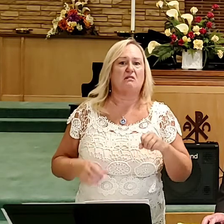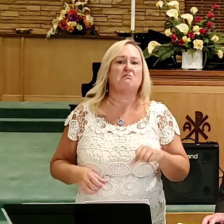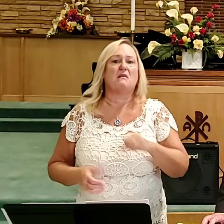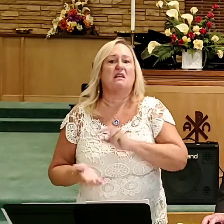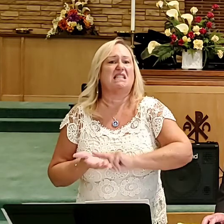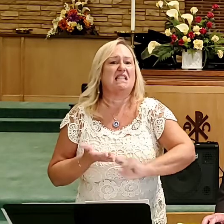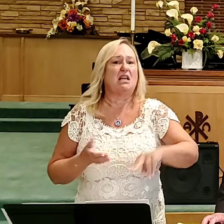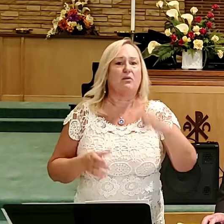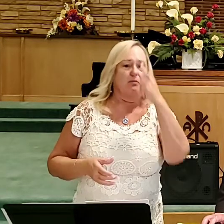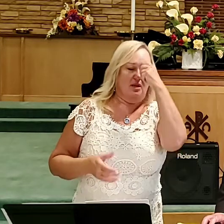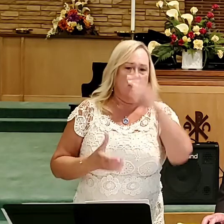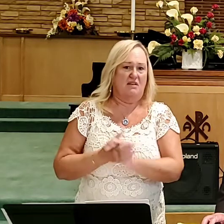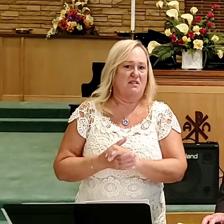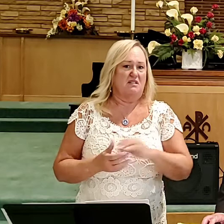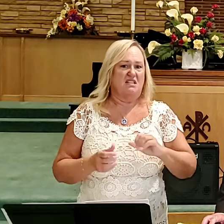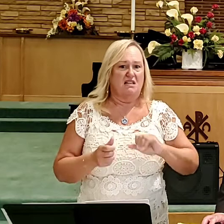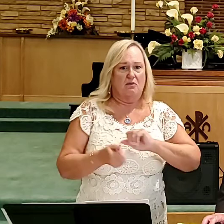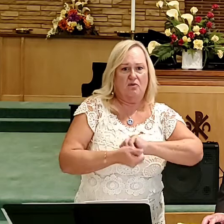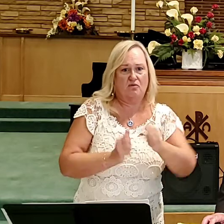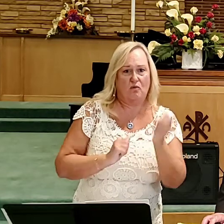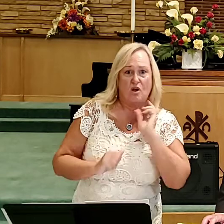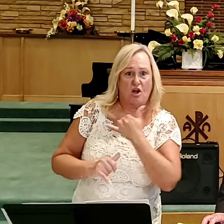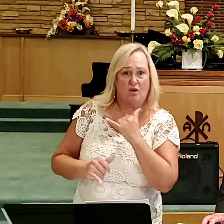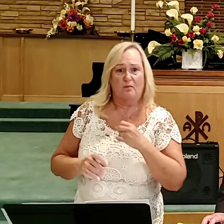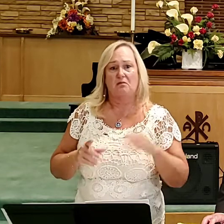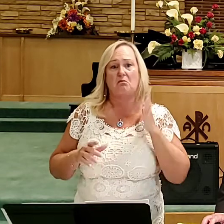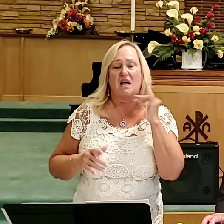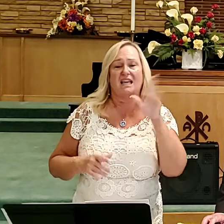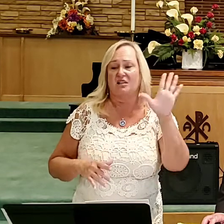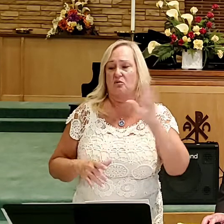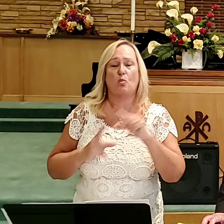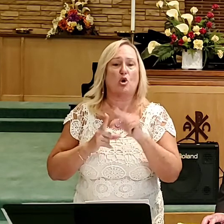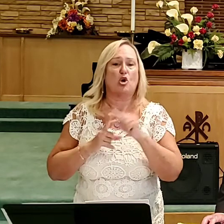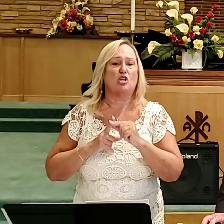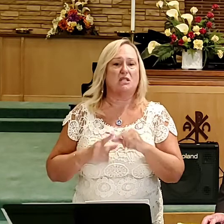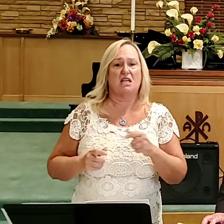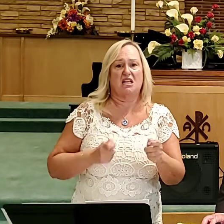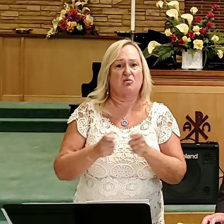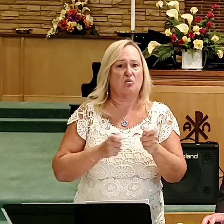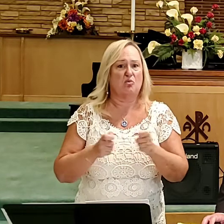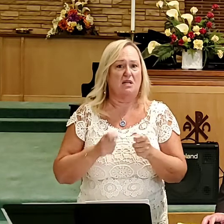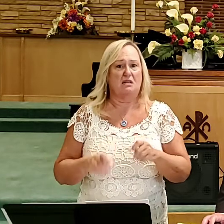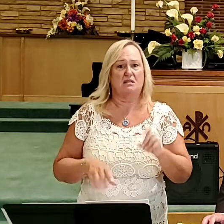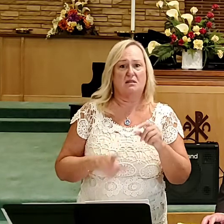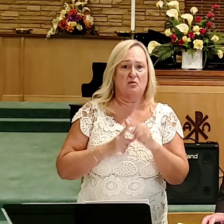beliefs by his actions, his words, and his rulings.